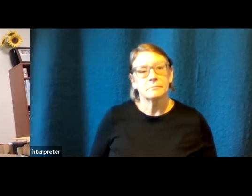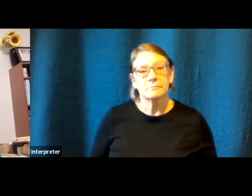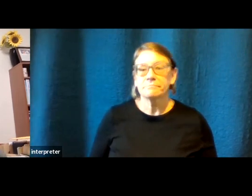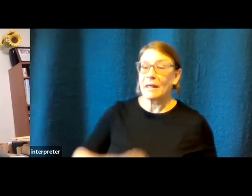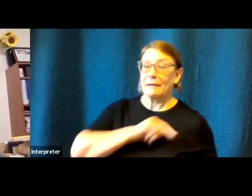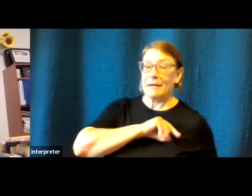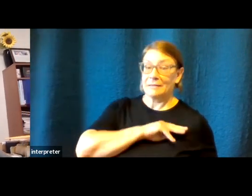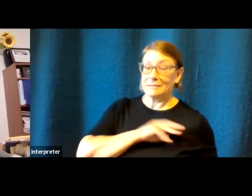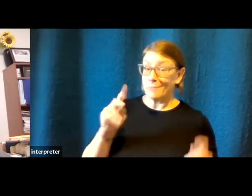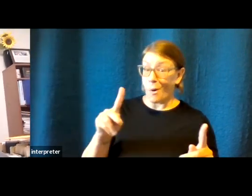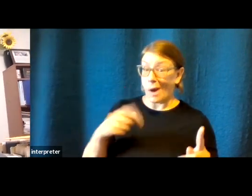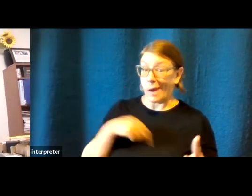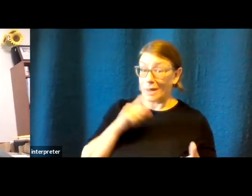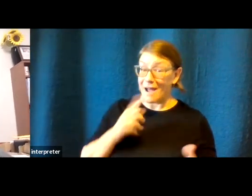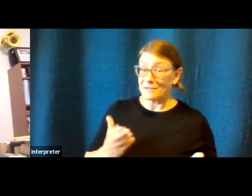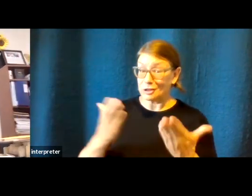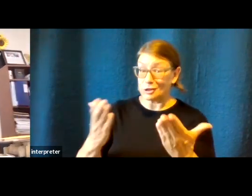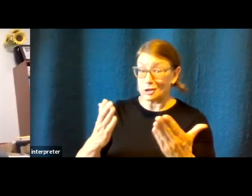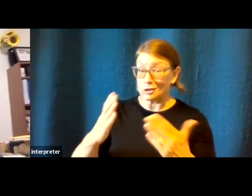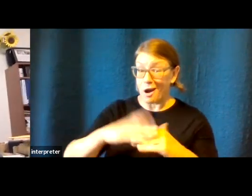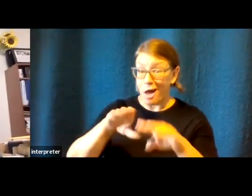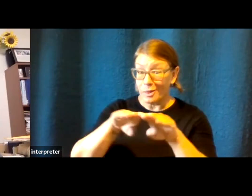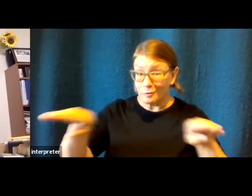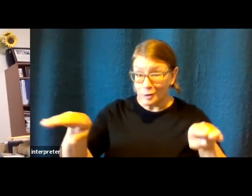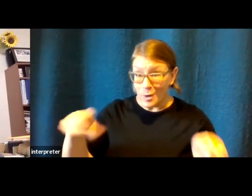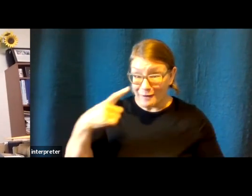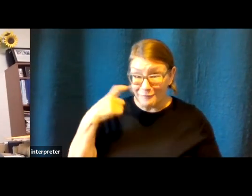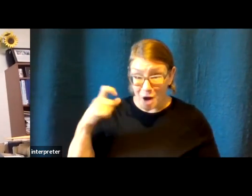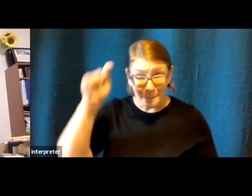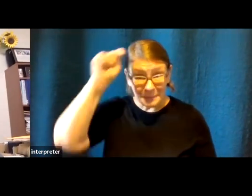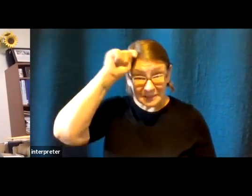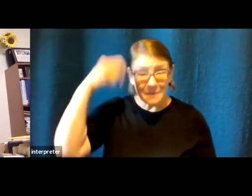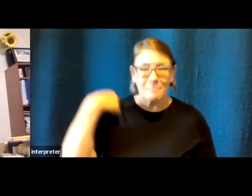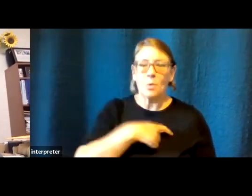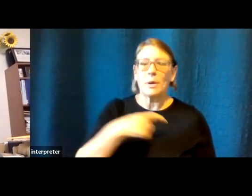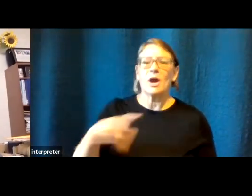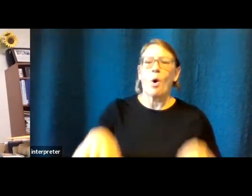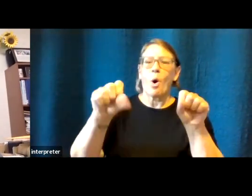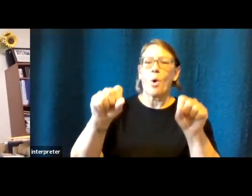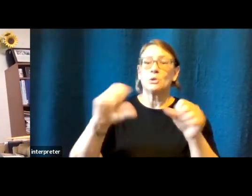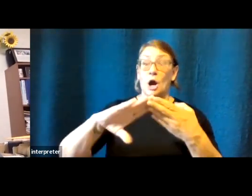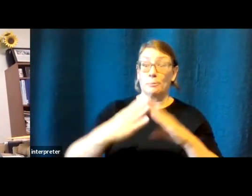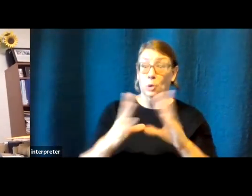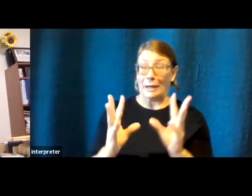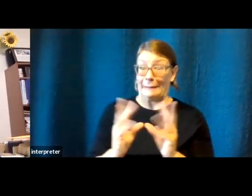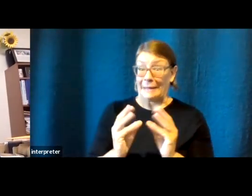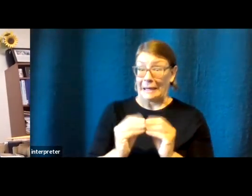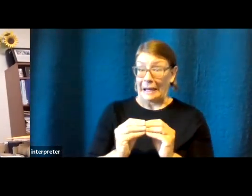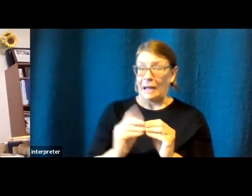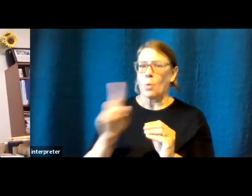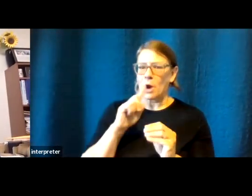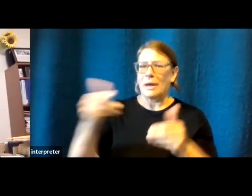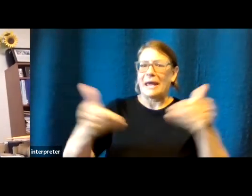Okay, we have a suggestion on the floor from Tim that we hold a community meeting of some kind where we